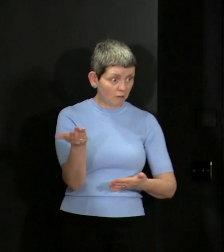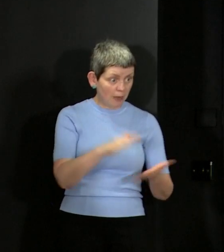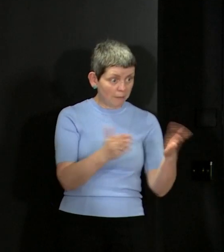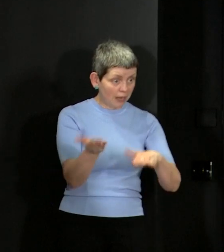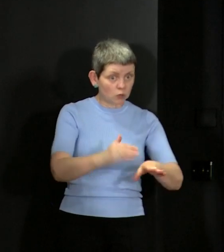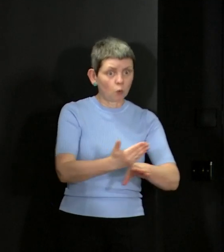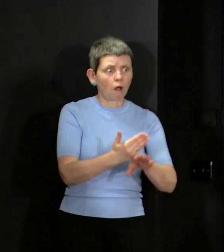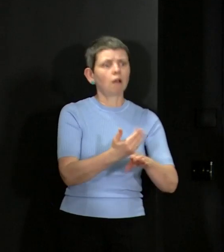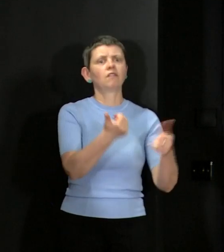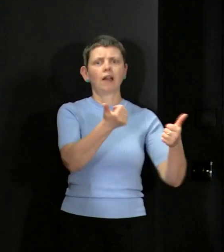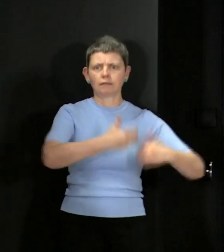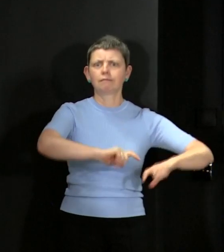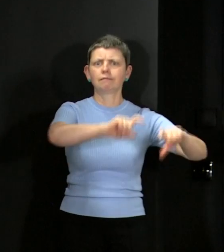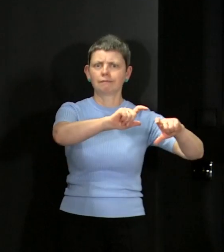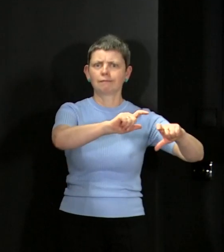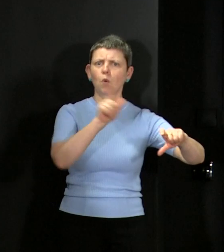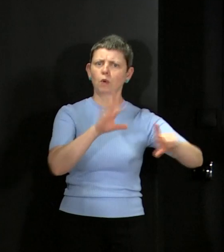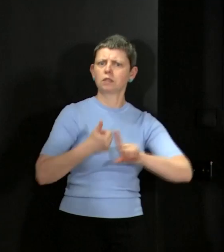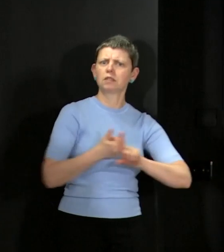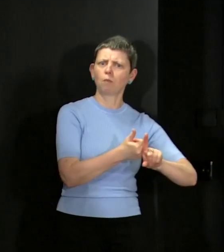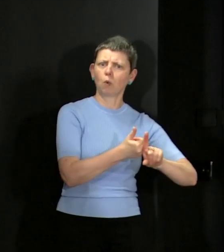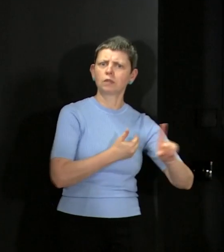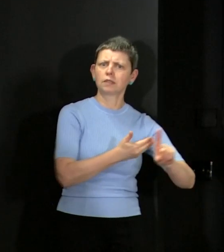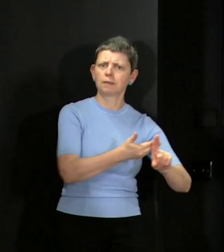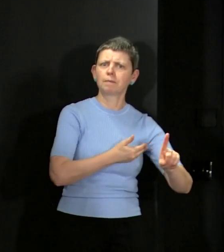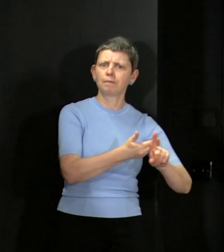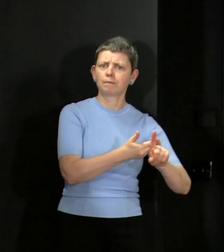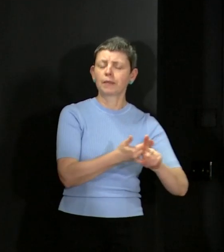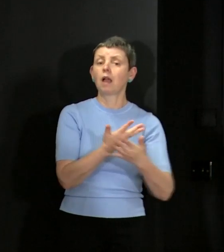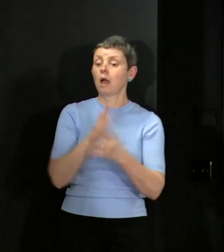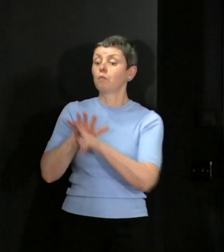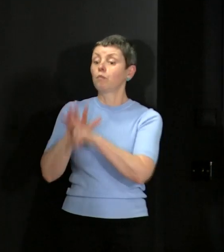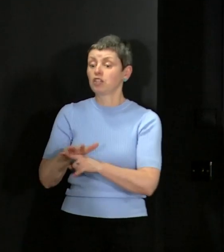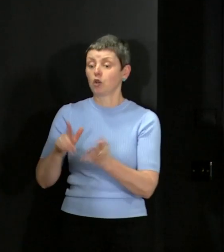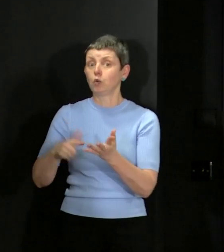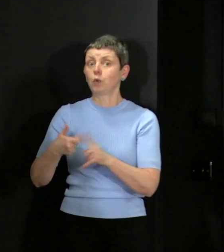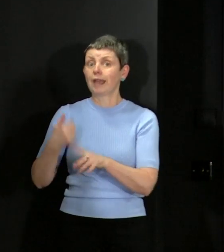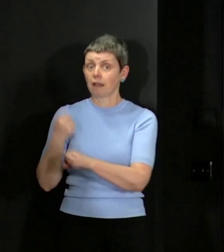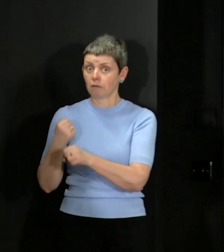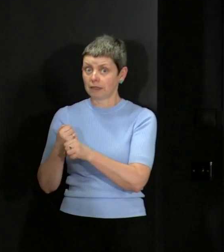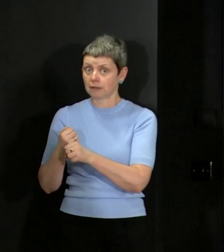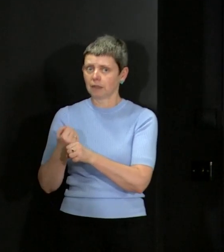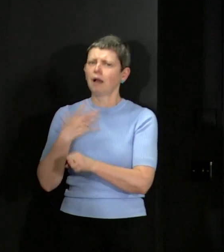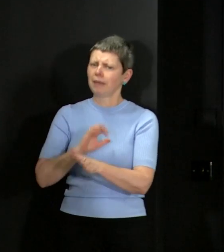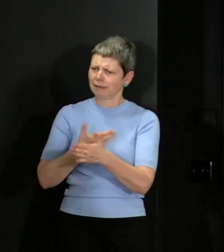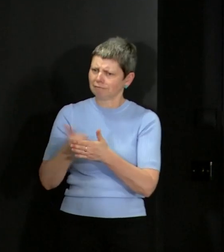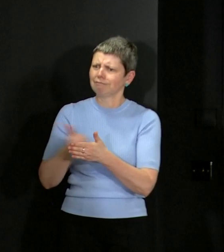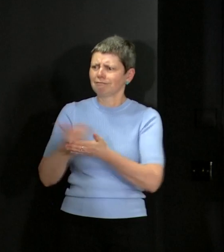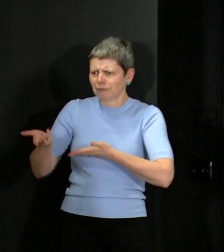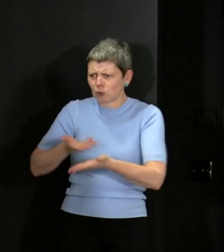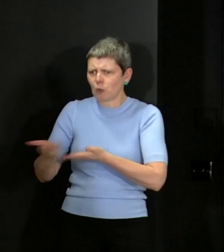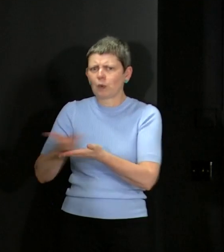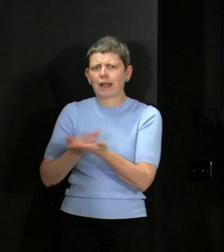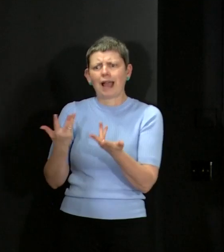can restart and restart safely. So there's a lot of pressure on the UK government. They know that. We constantly talk to them about improvements,